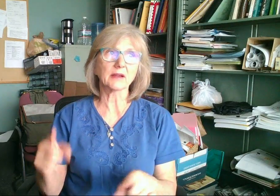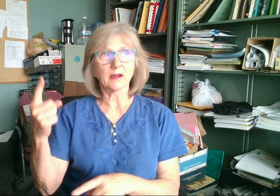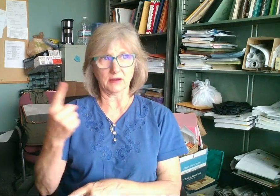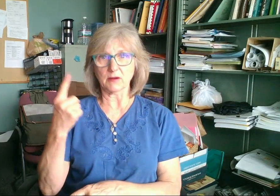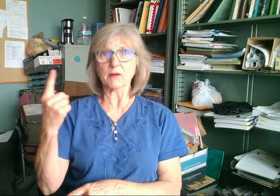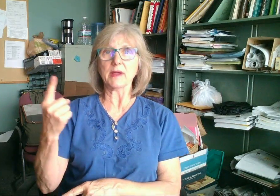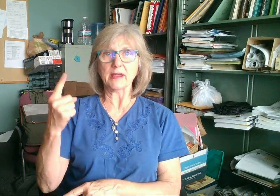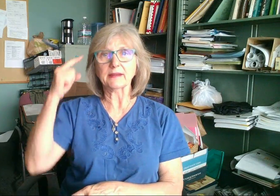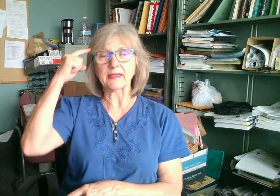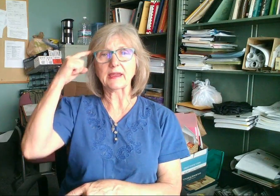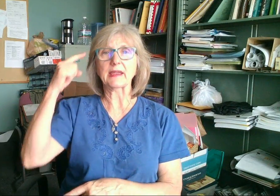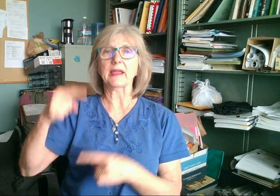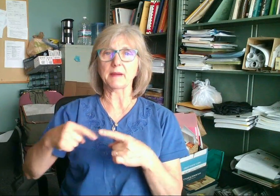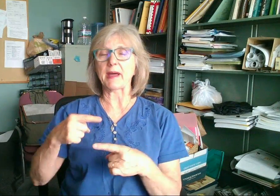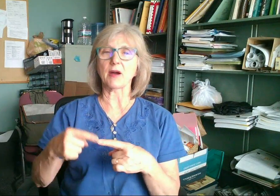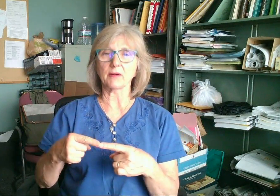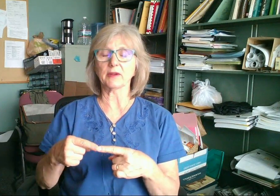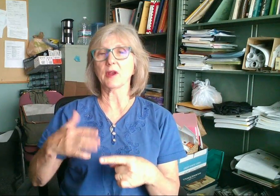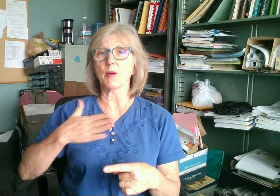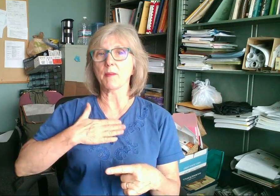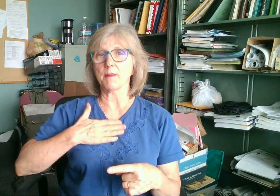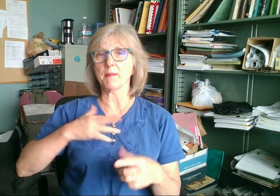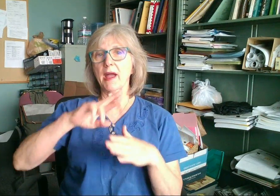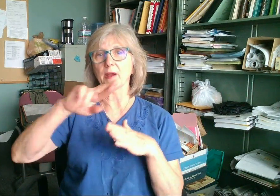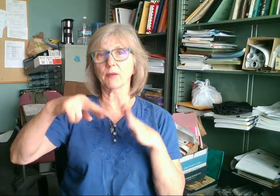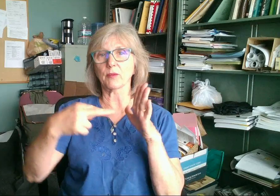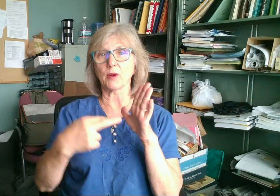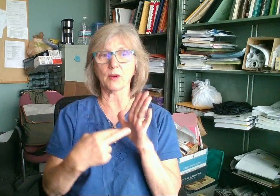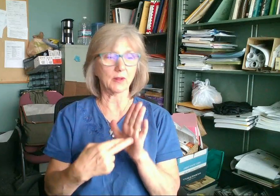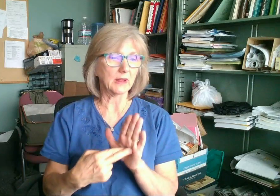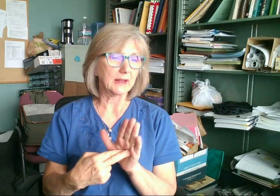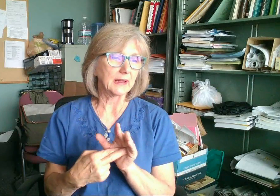but always thinking about, you know, my role.